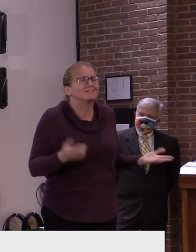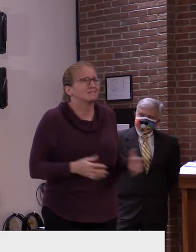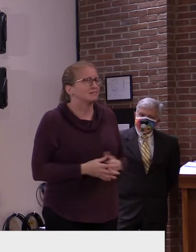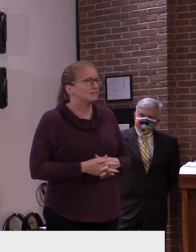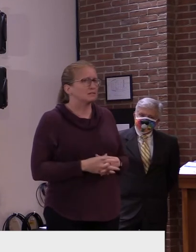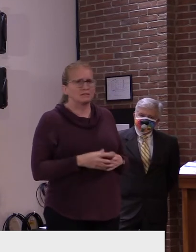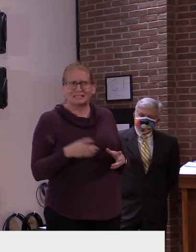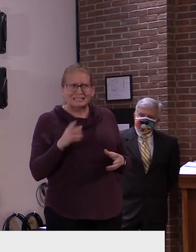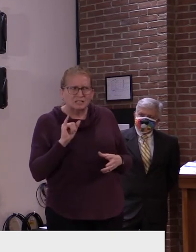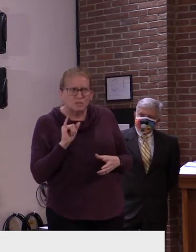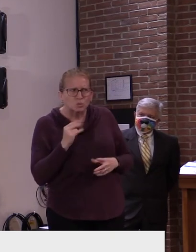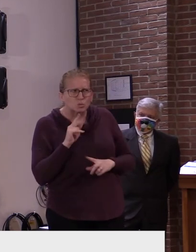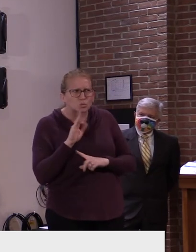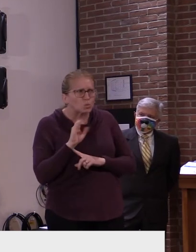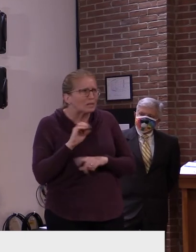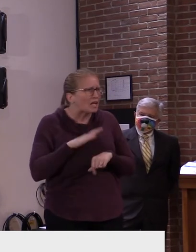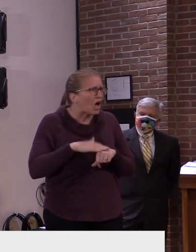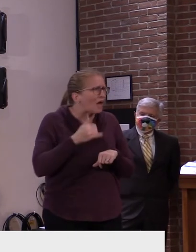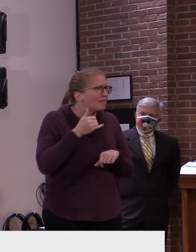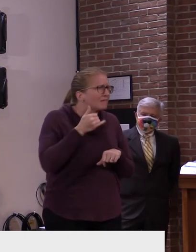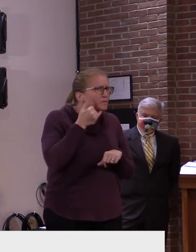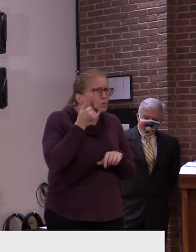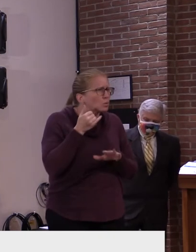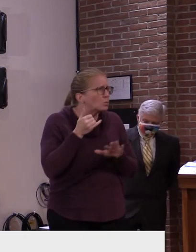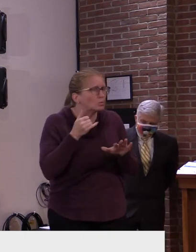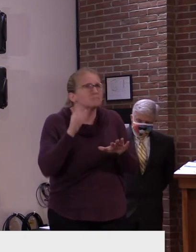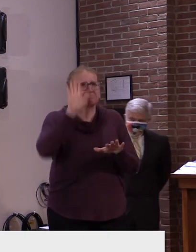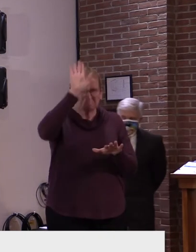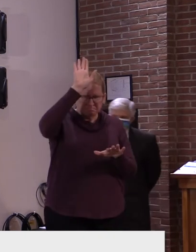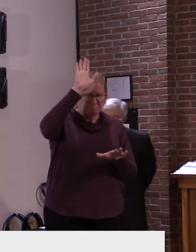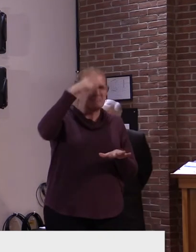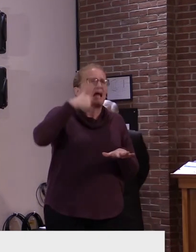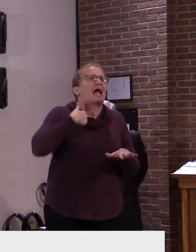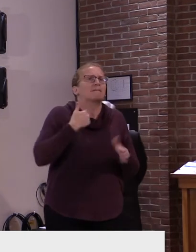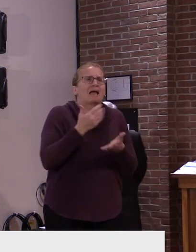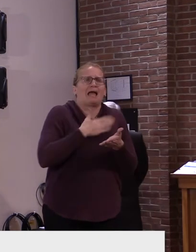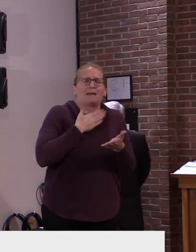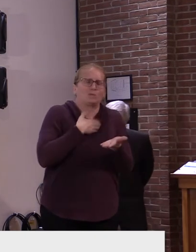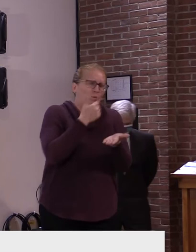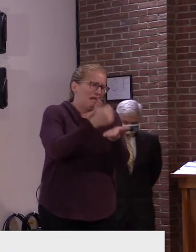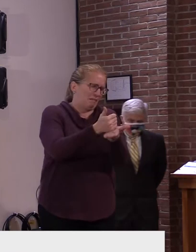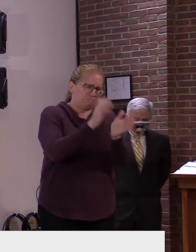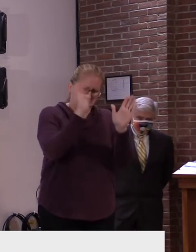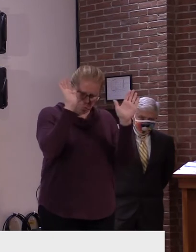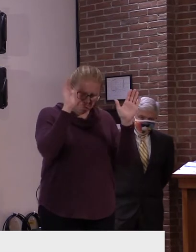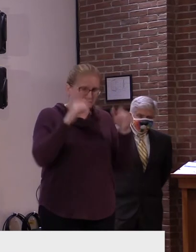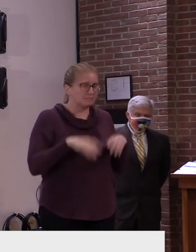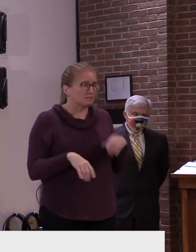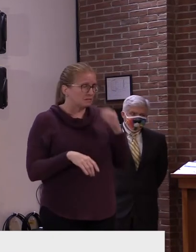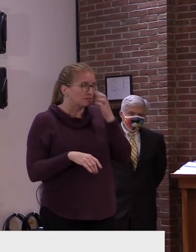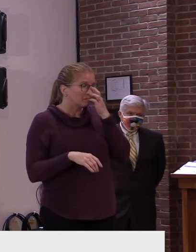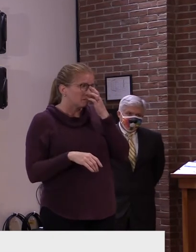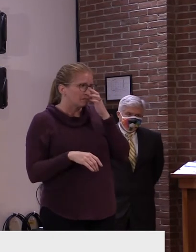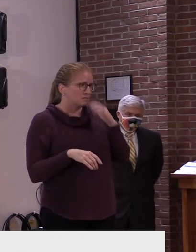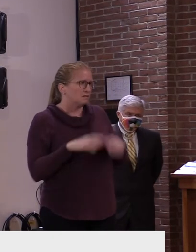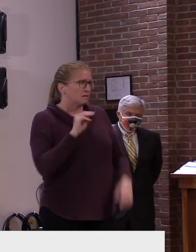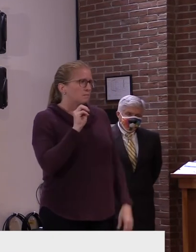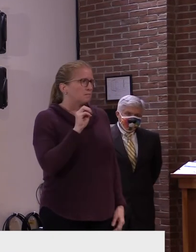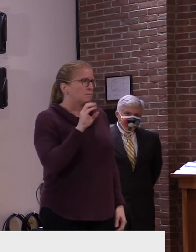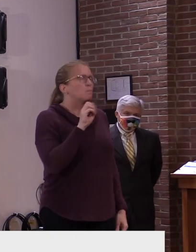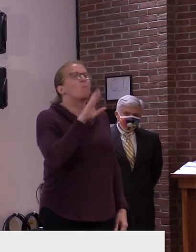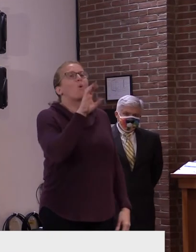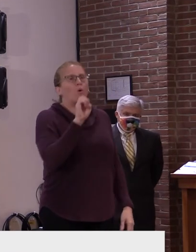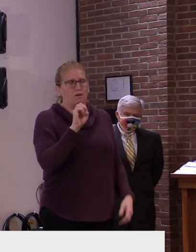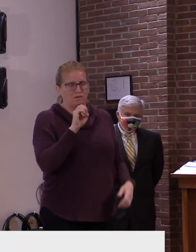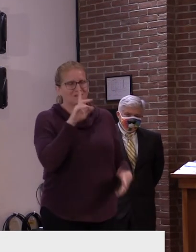is julie on the line governor this is secretary mora i'm happy to help answer that question um so we we do a guy